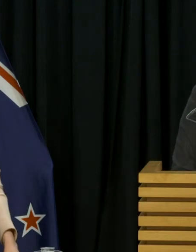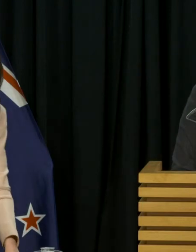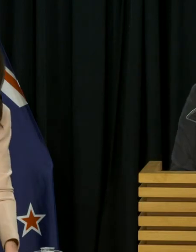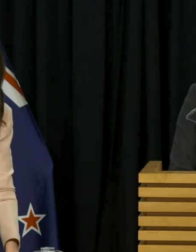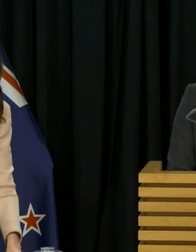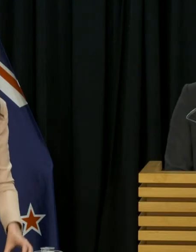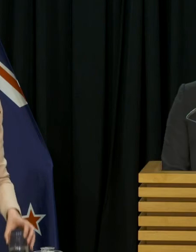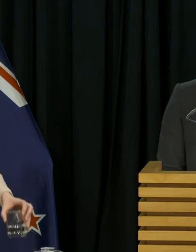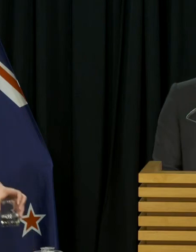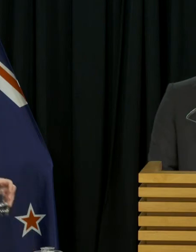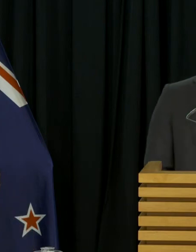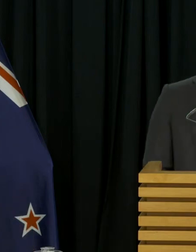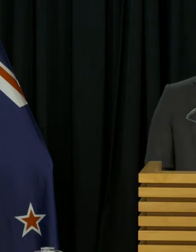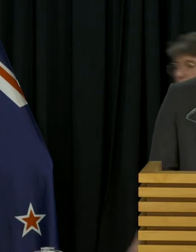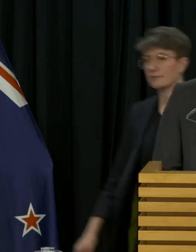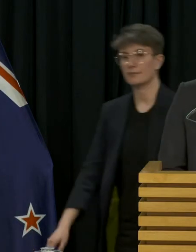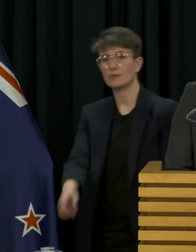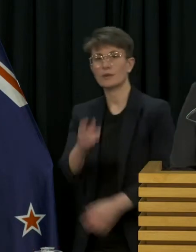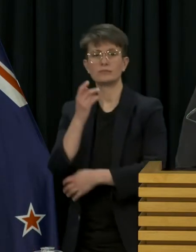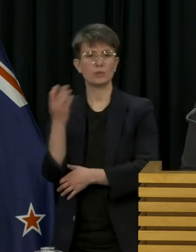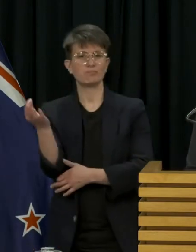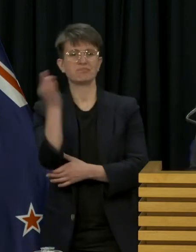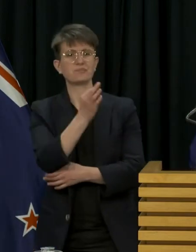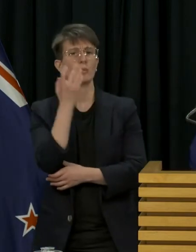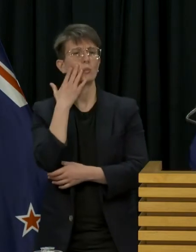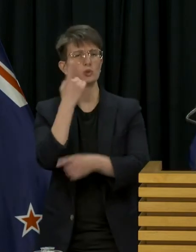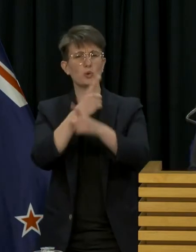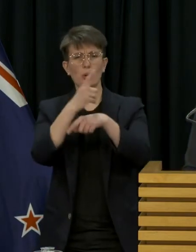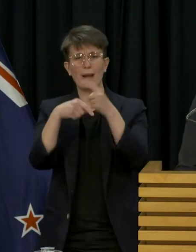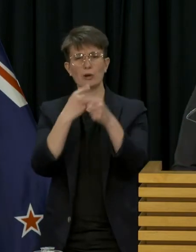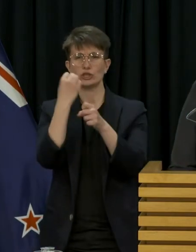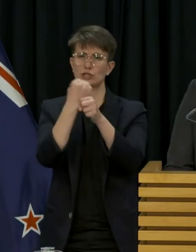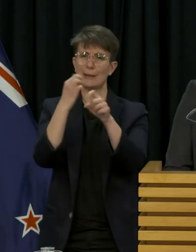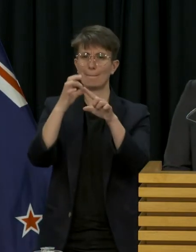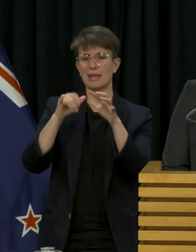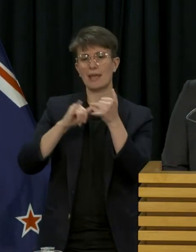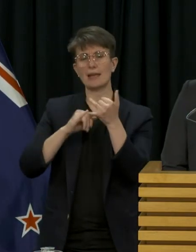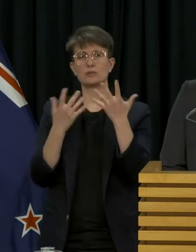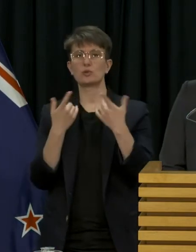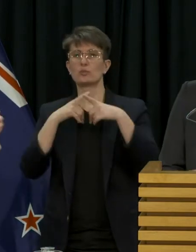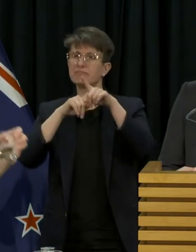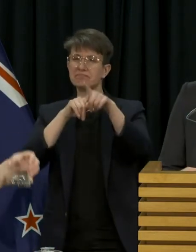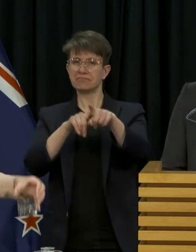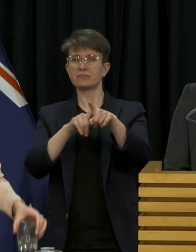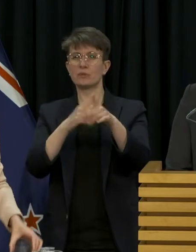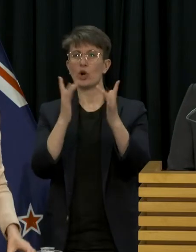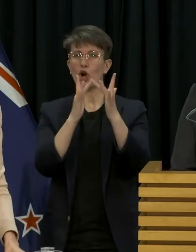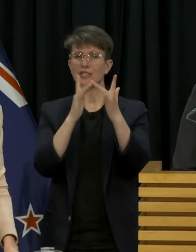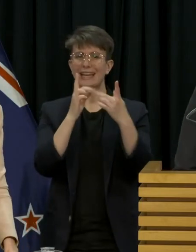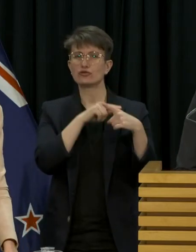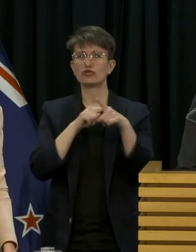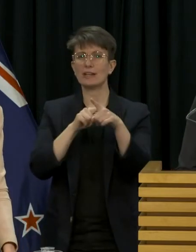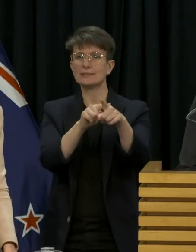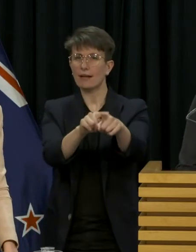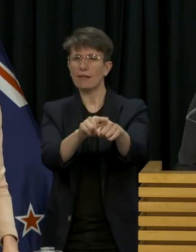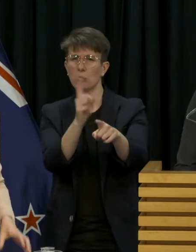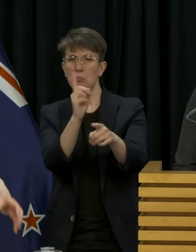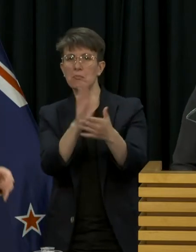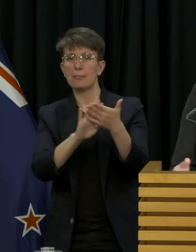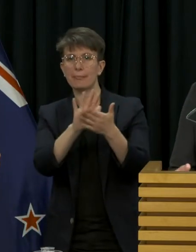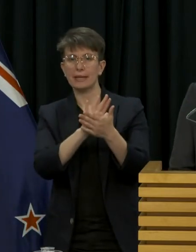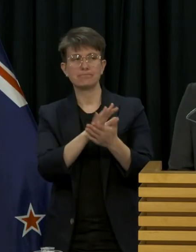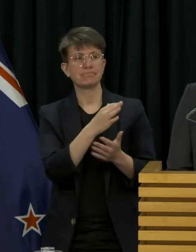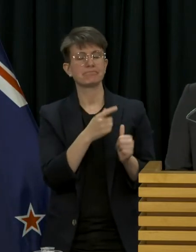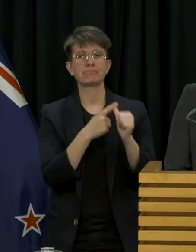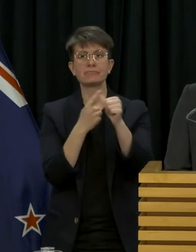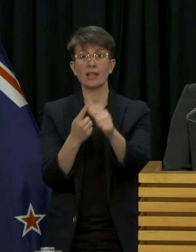mean by that? So there is existing technology. In fact, some people use it already, where they can track their own movements using the GPS that's built into their phones. Now,